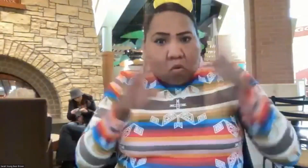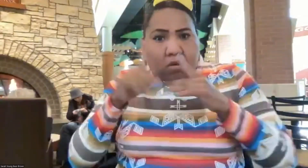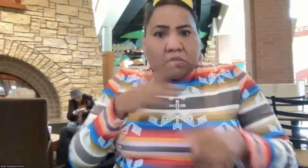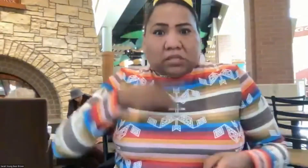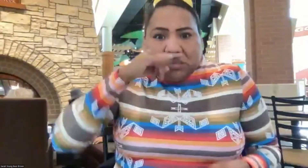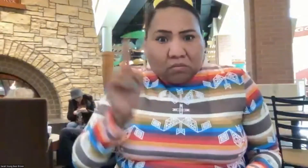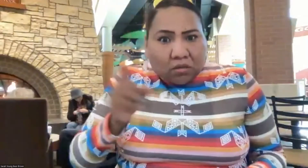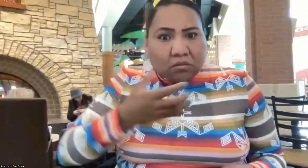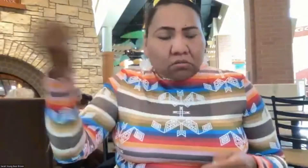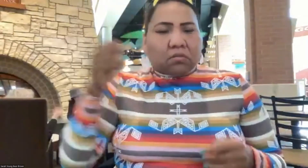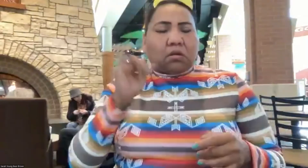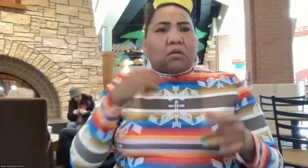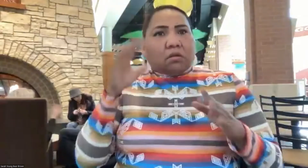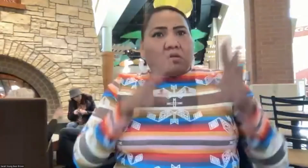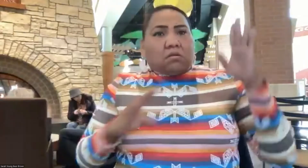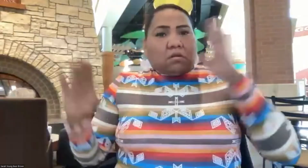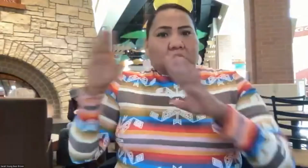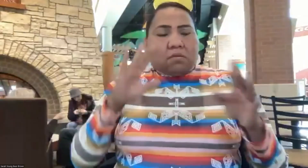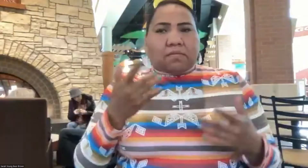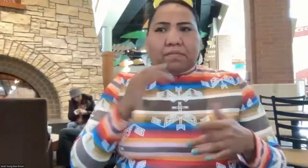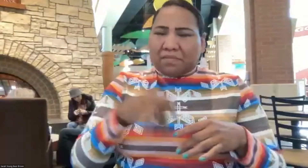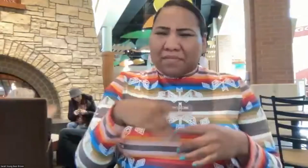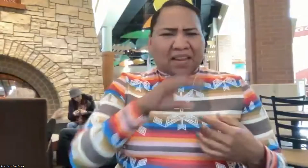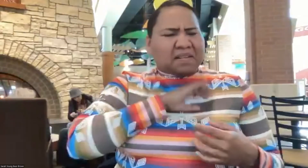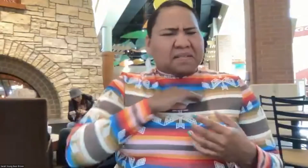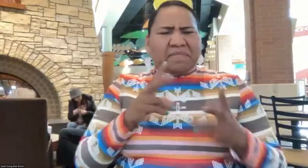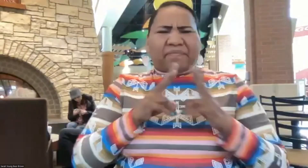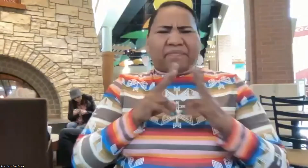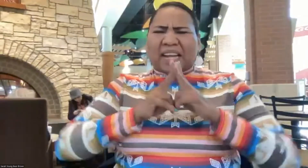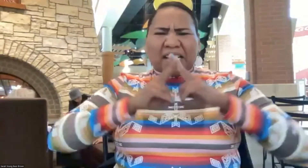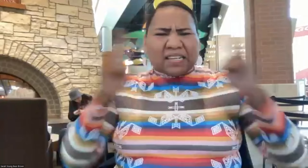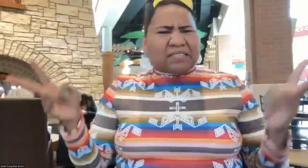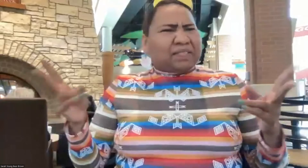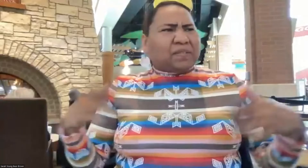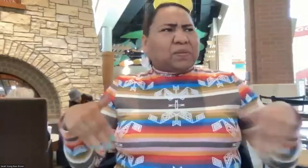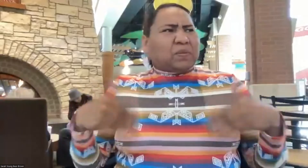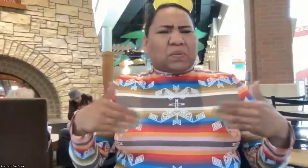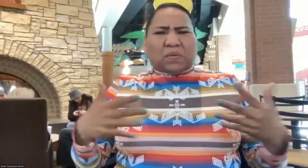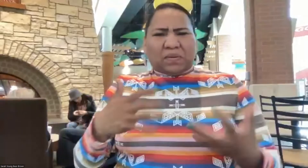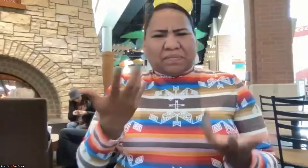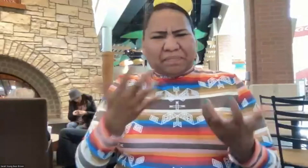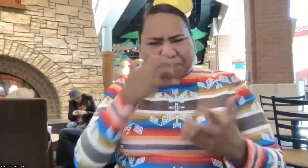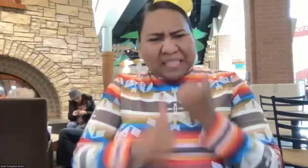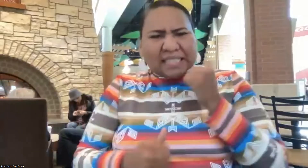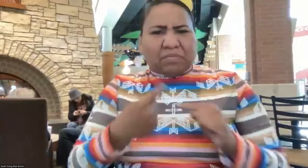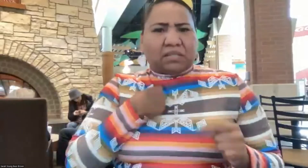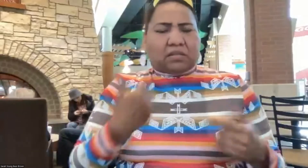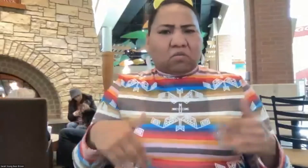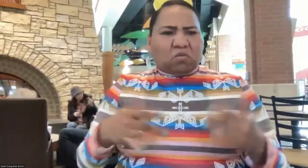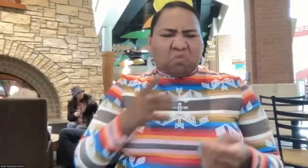felt completely powerless. And as a mother, because I wanted to know where my children were, I couldn't communicate.